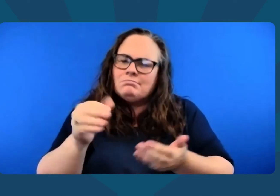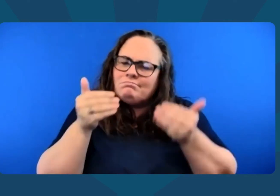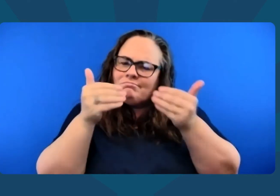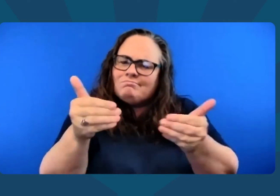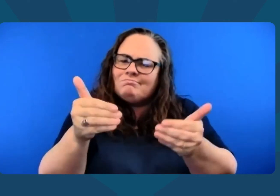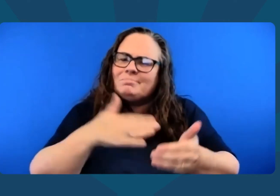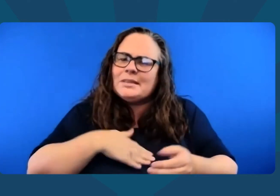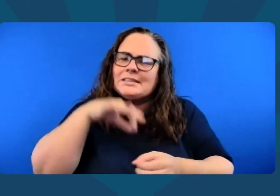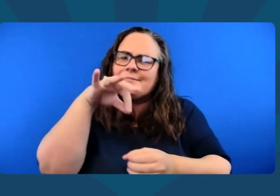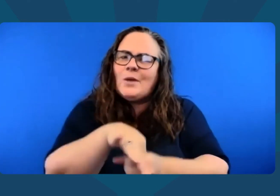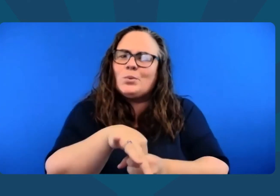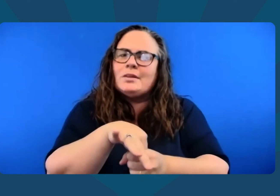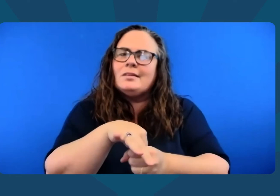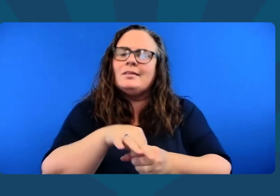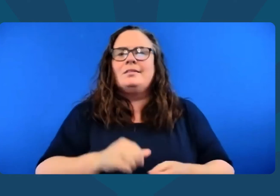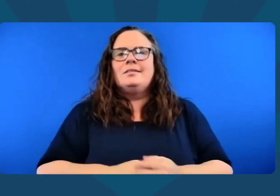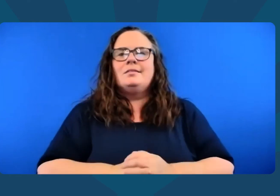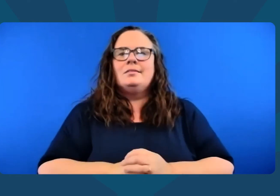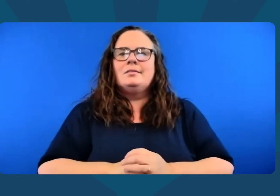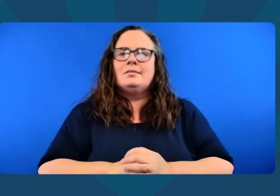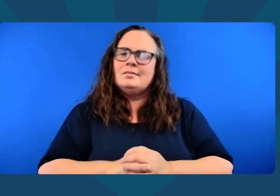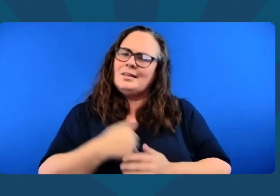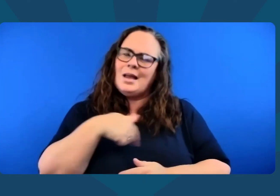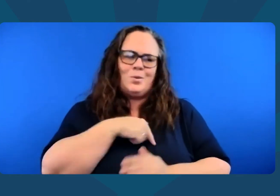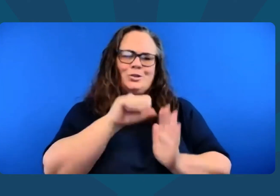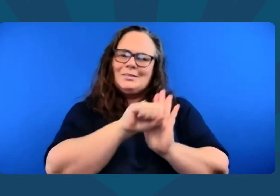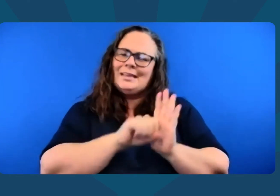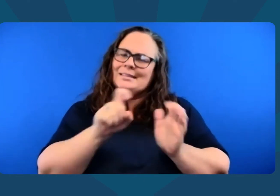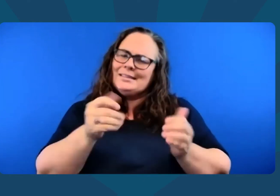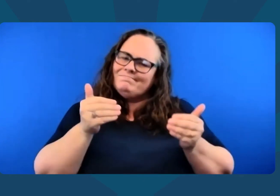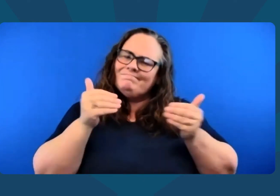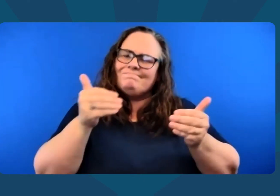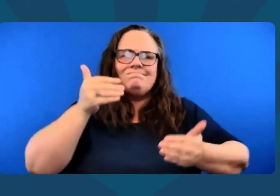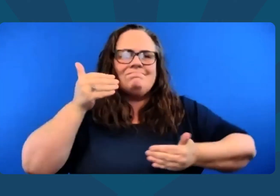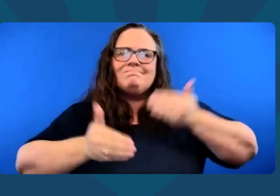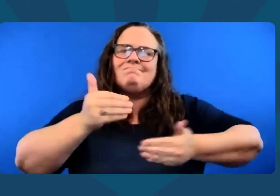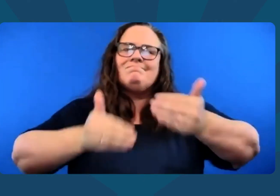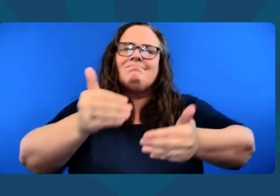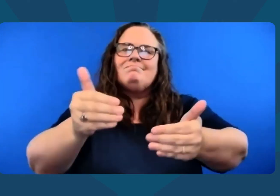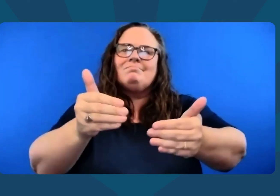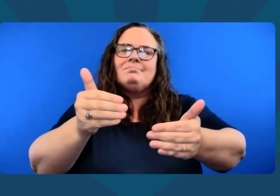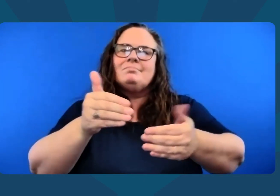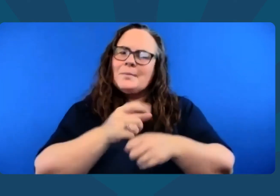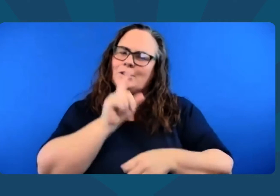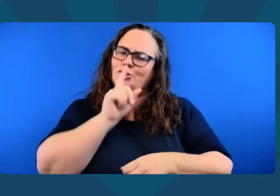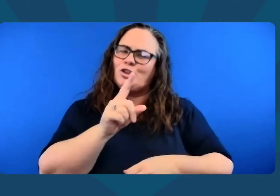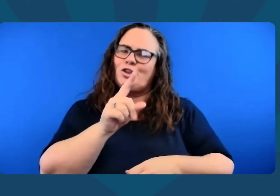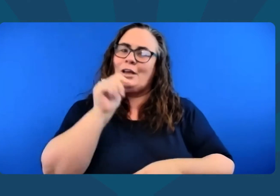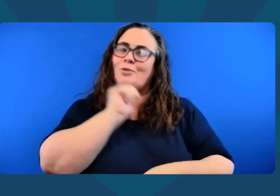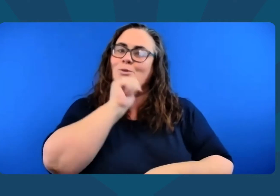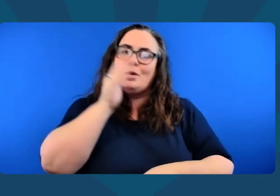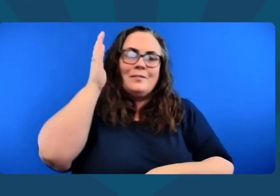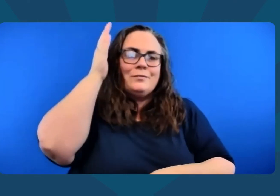vote. Let's move our state forward and ensure Arizona's future